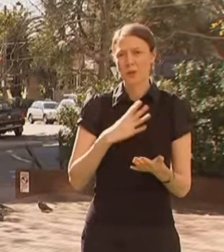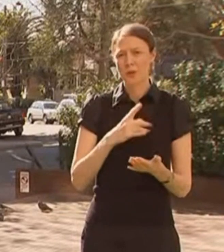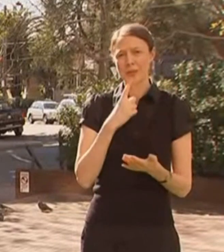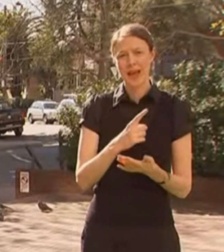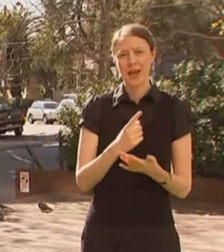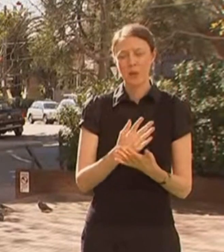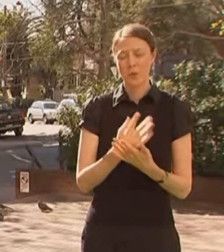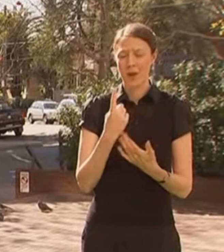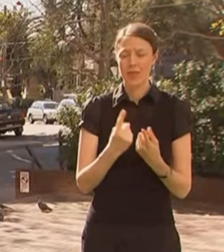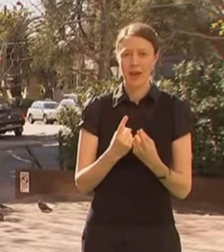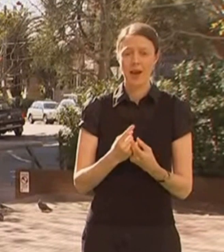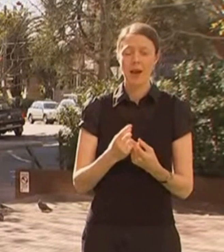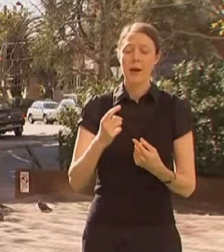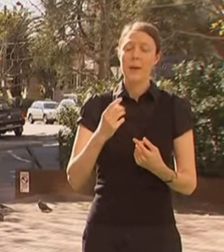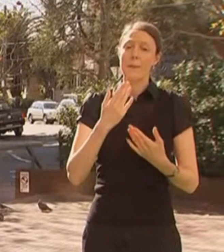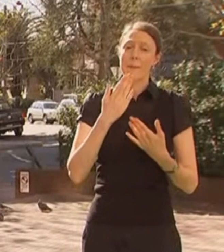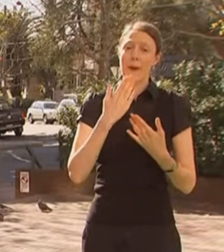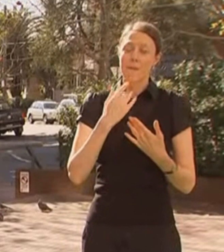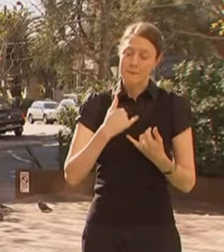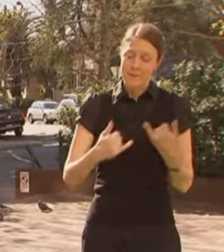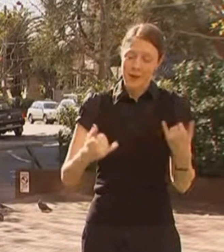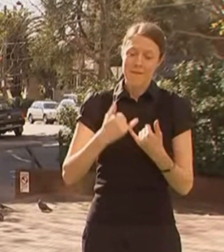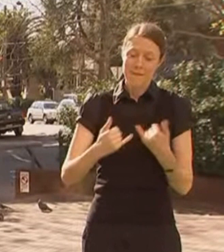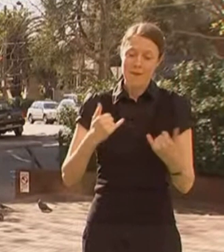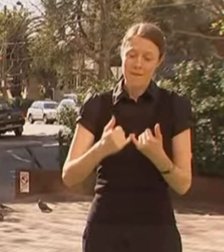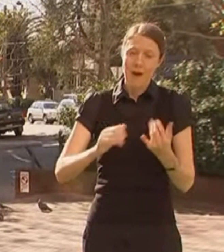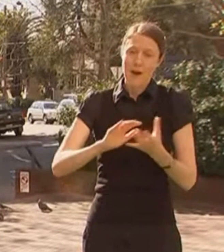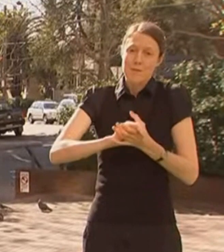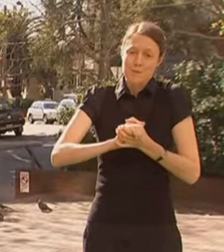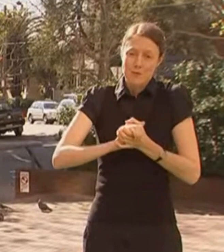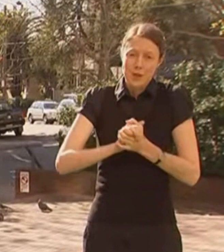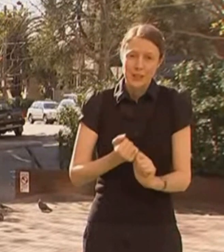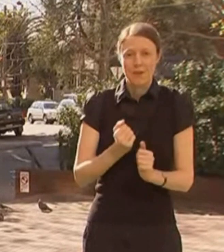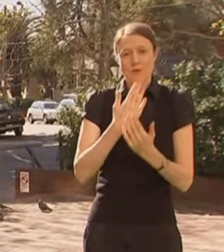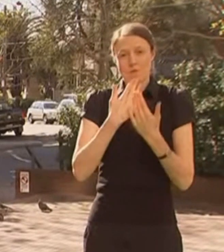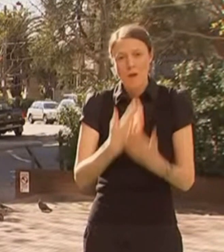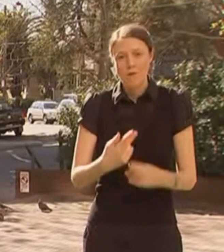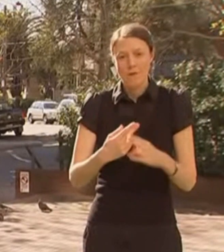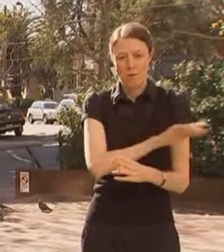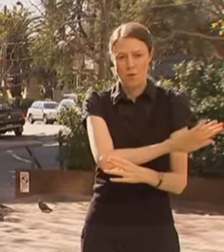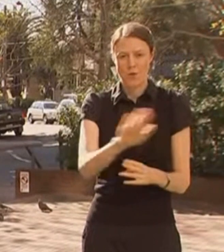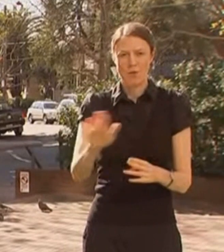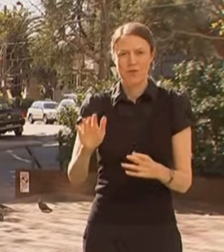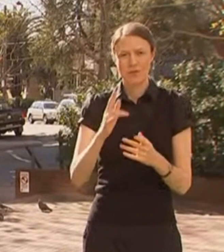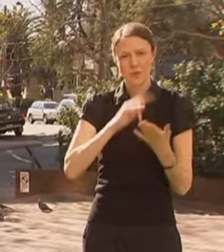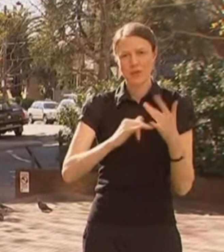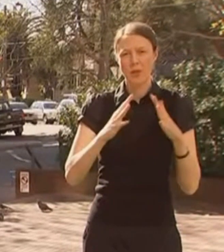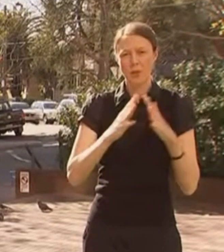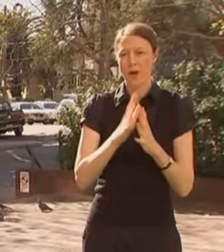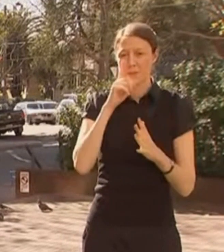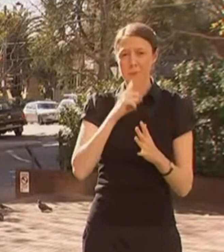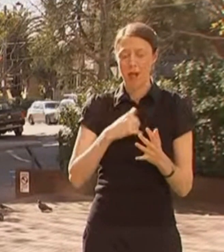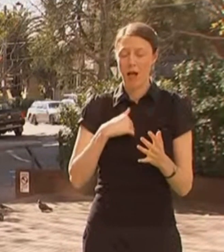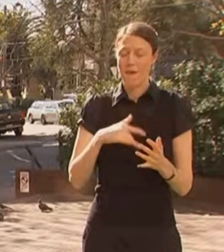Wales, which is why we've been very cautious and very consistent in asking people to follow the